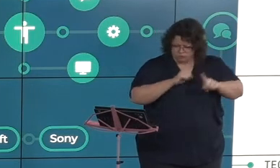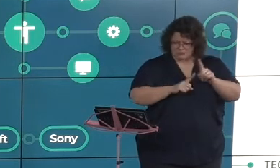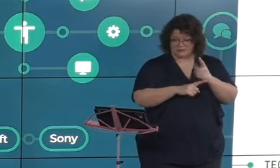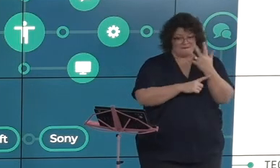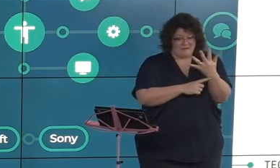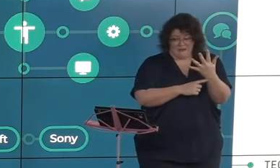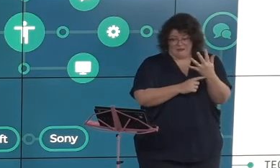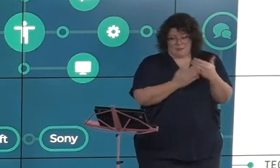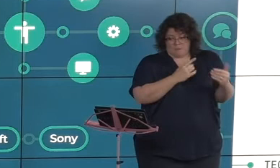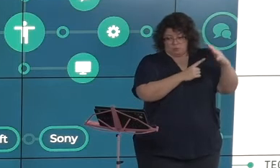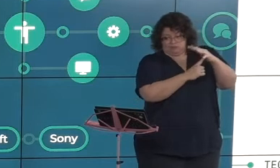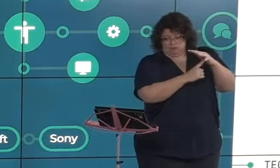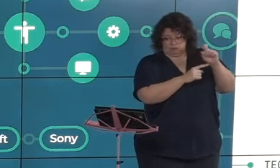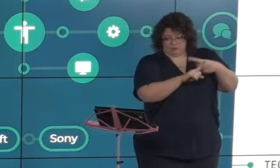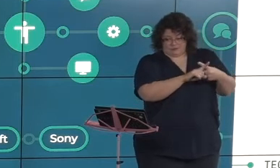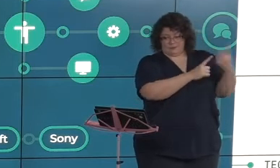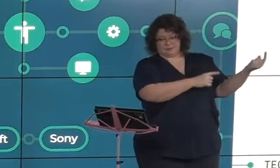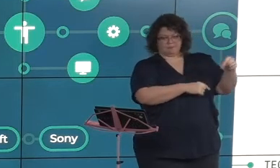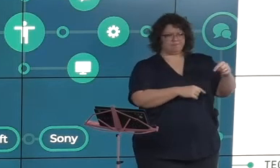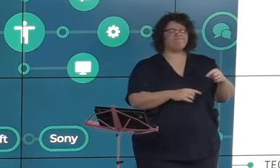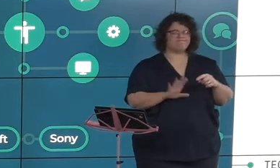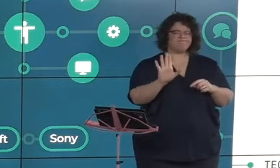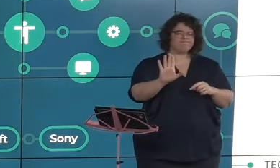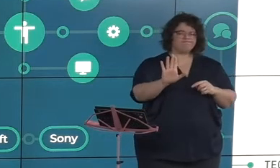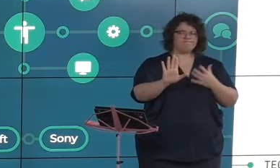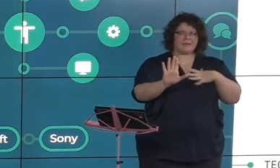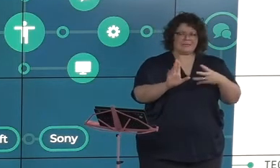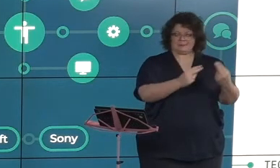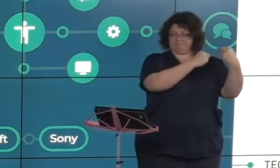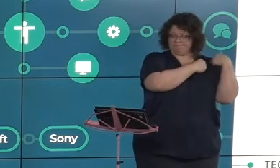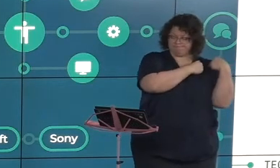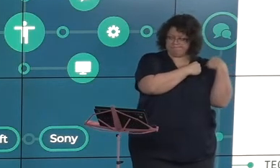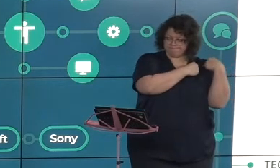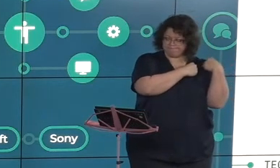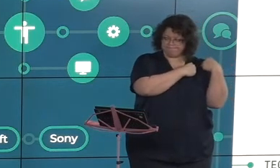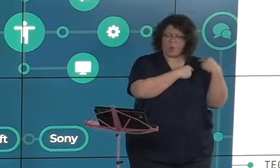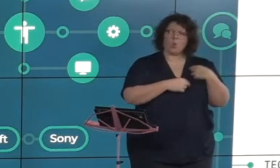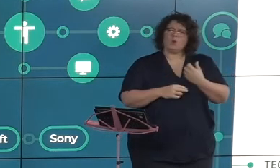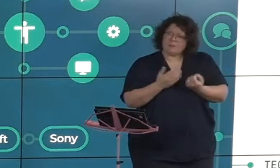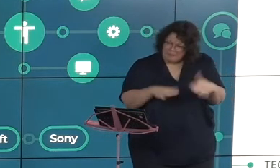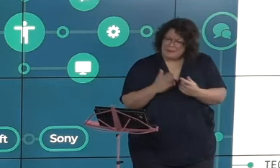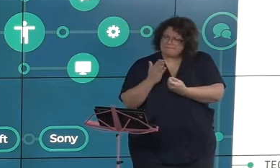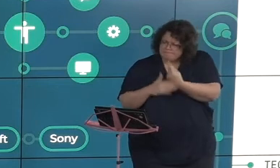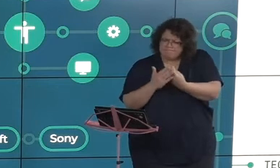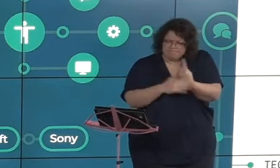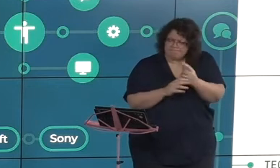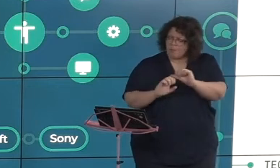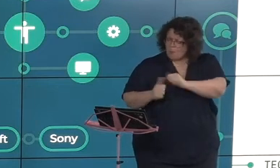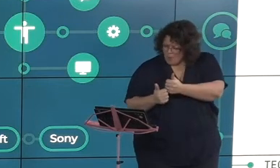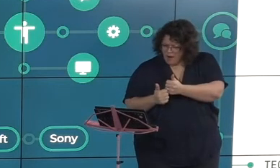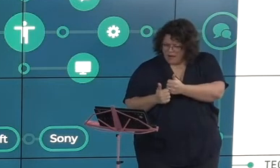Grauer, the chair of Bloomberg, sat there in his chair and said, I am not doing enough, and I want